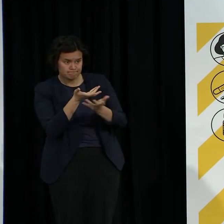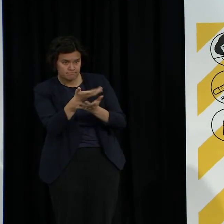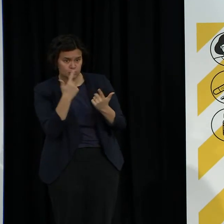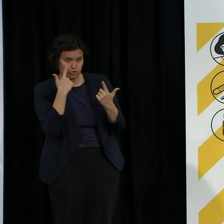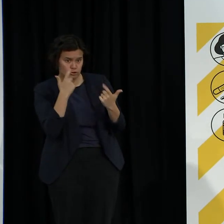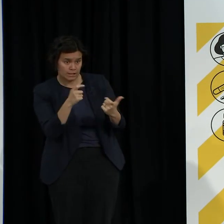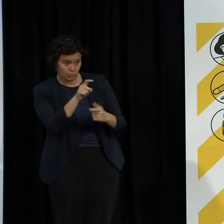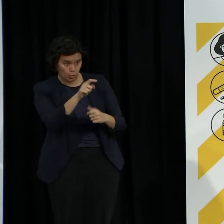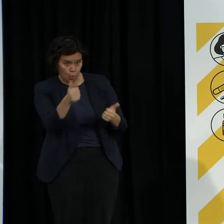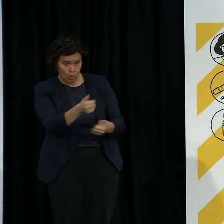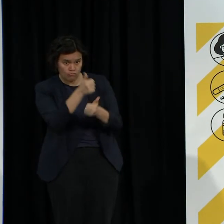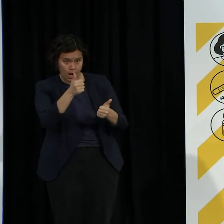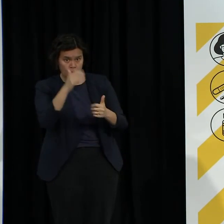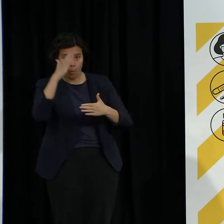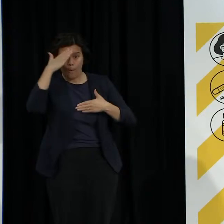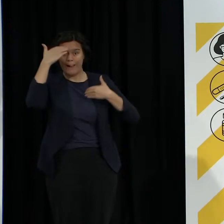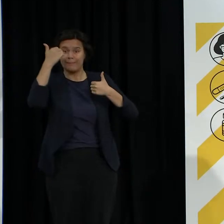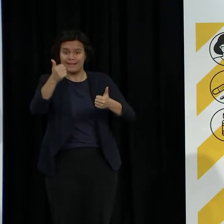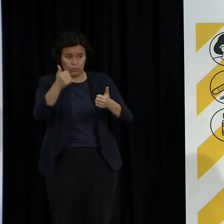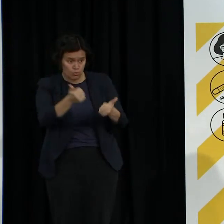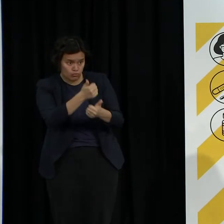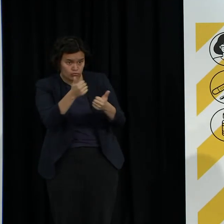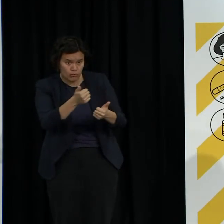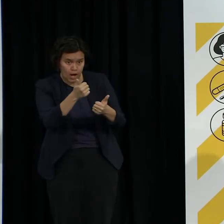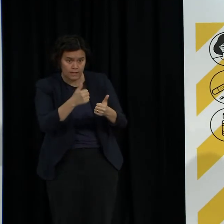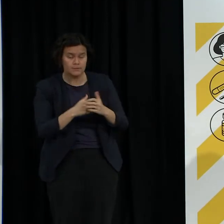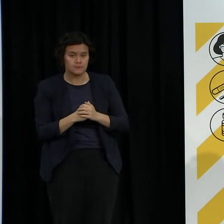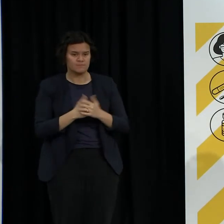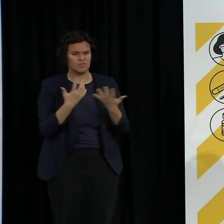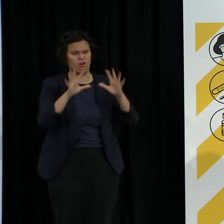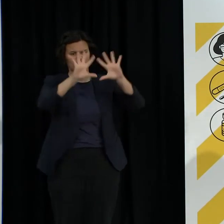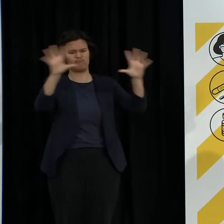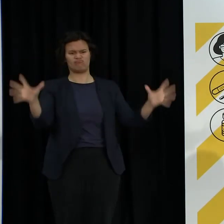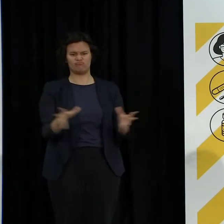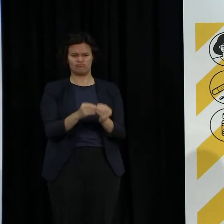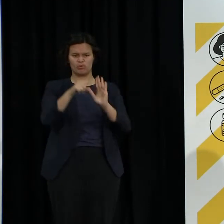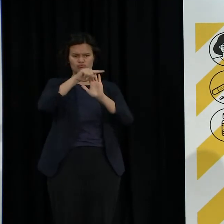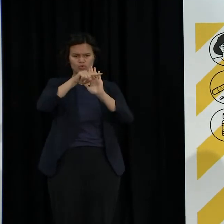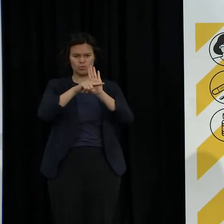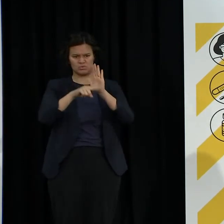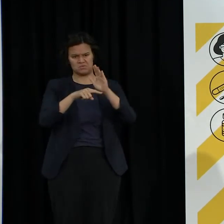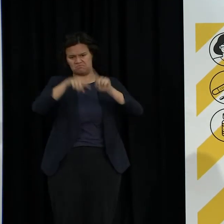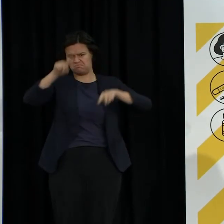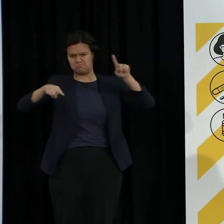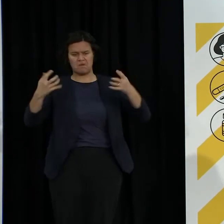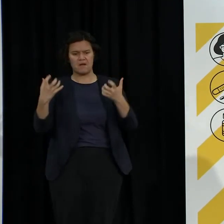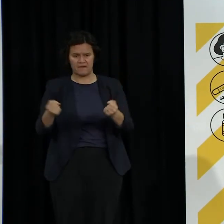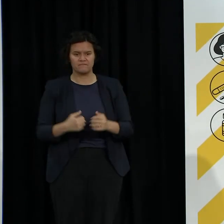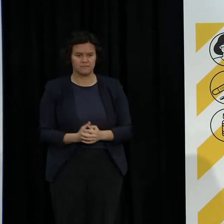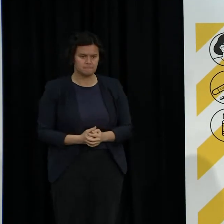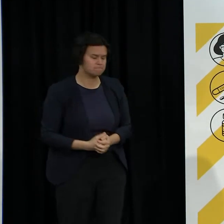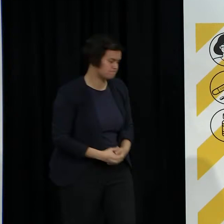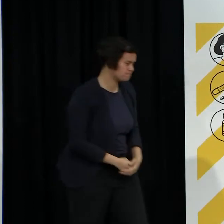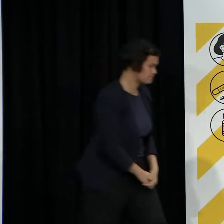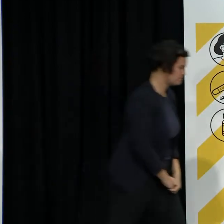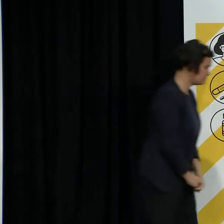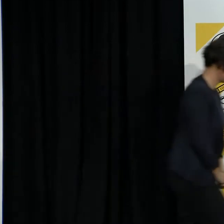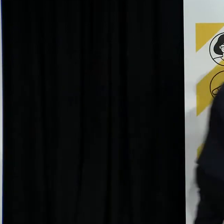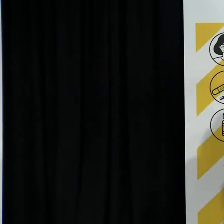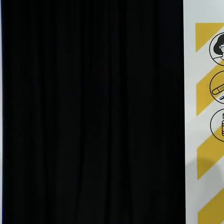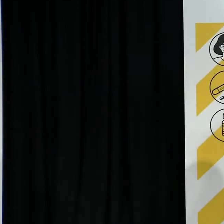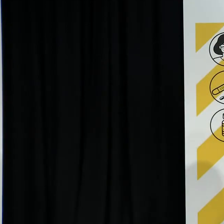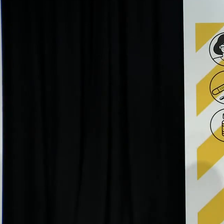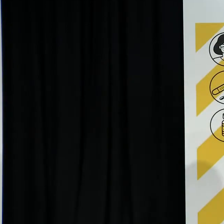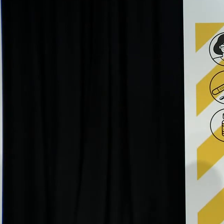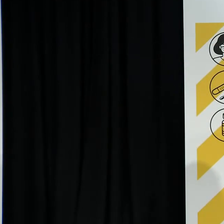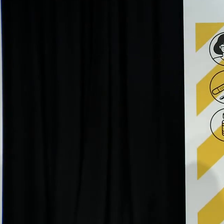check on their well-being, because these are people that are cases. So there's a whole range of arrangements that are put in place. I guess, can you